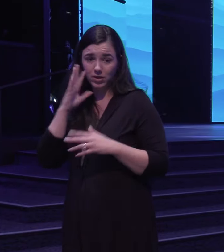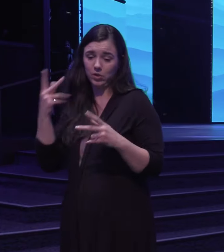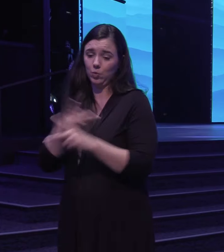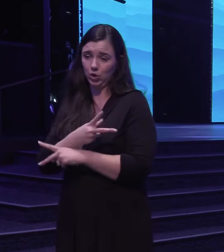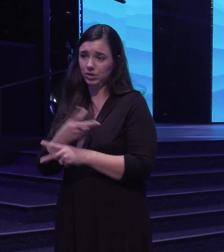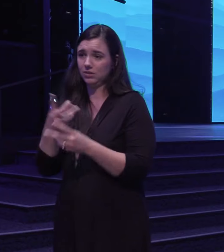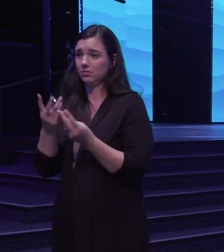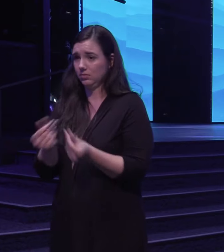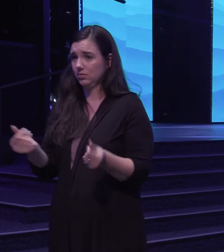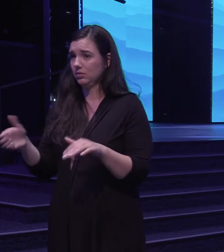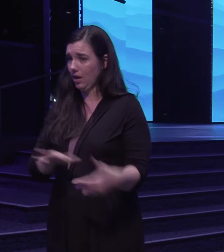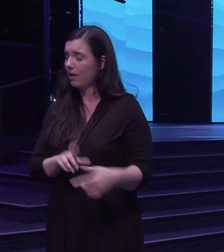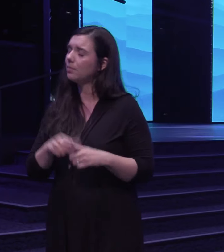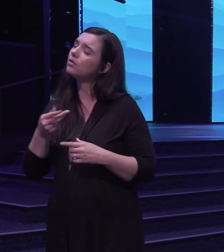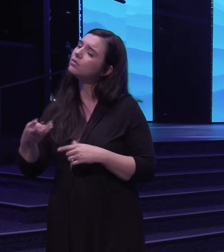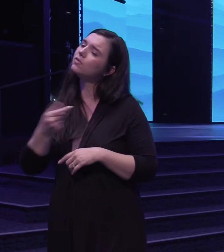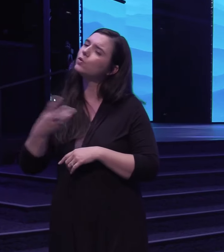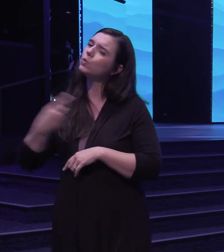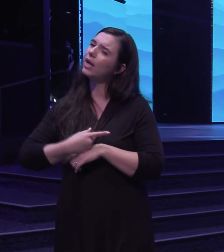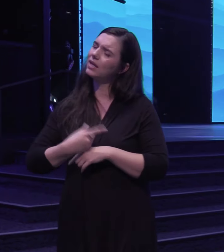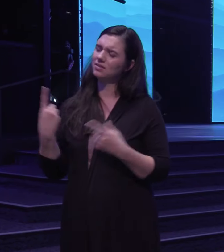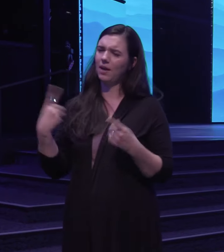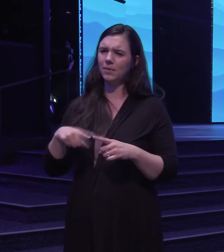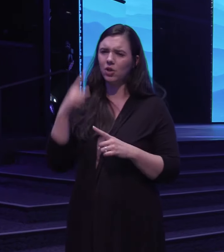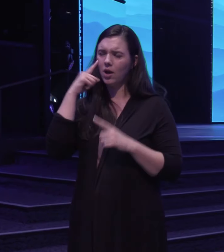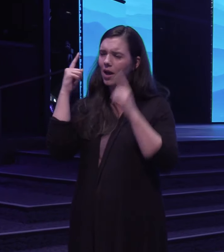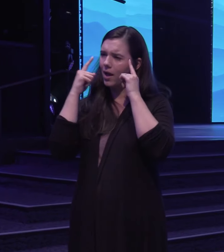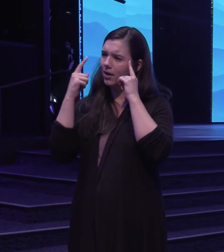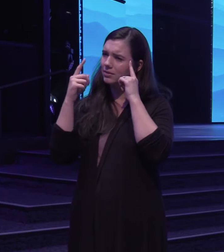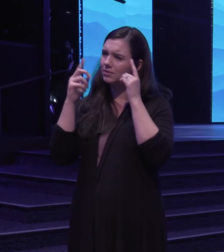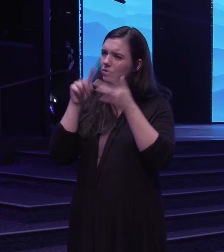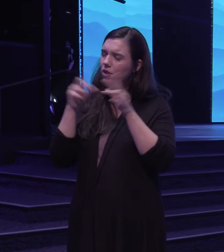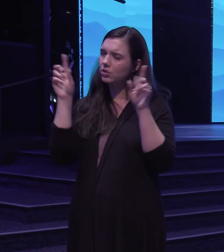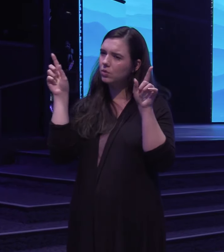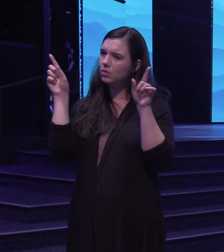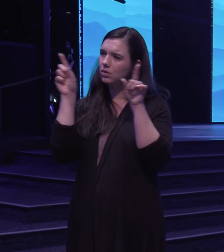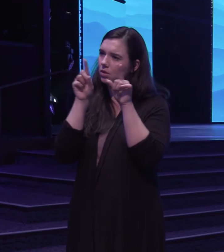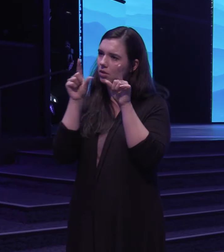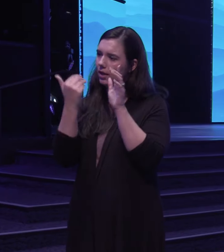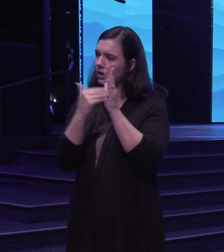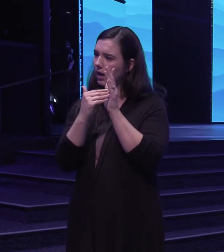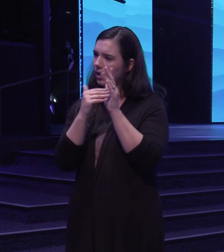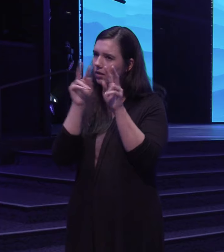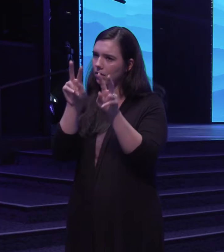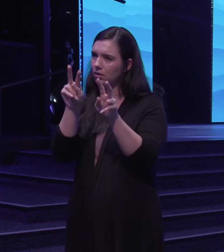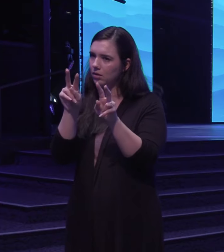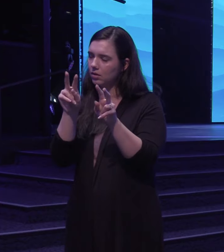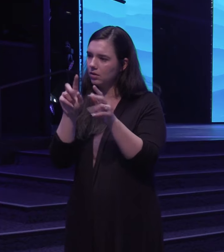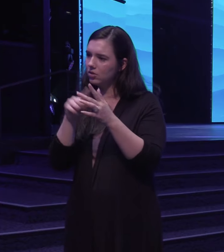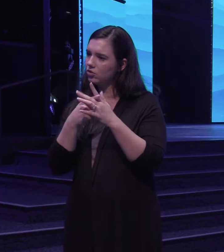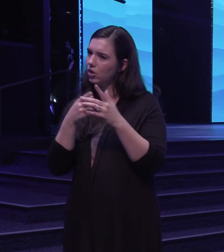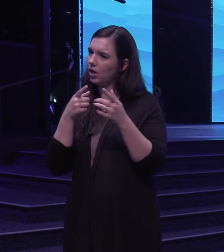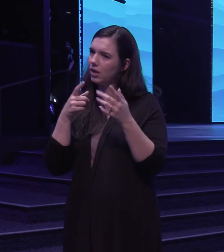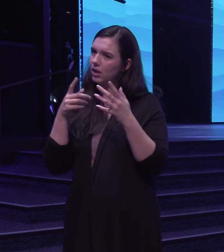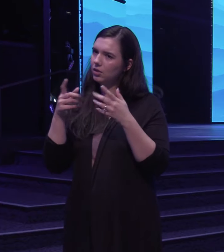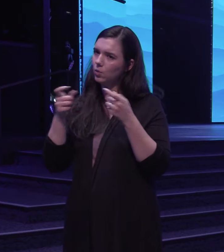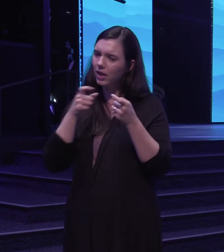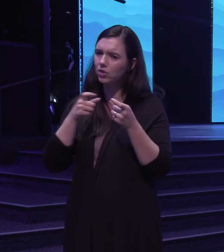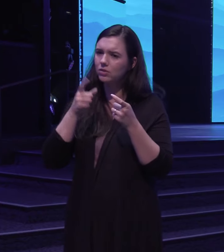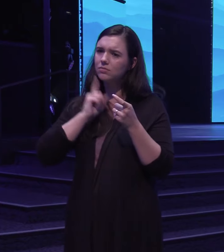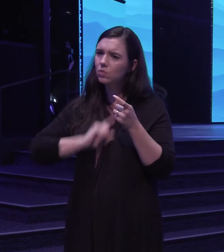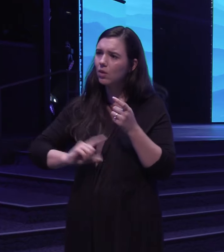die. But over the next couple of days, the eyes started looking in the same direction. He started handling his secretions. I said,